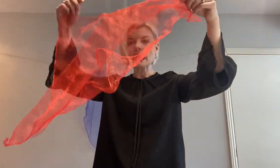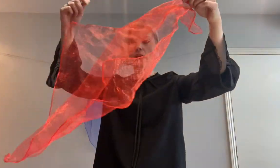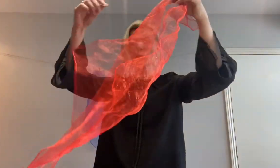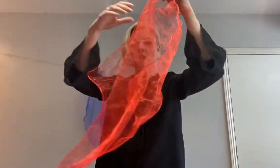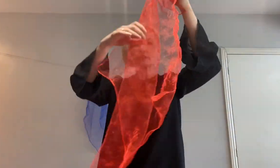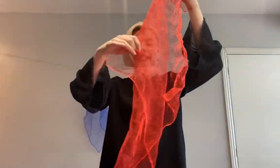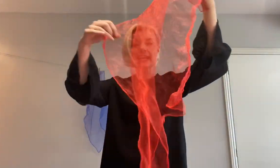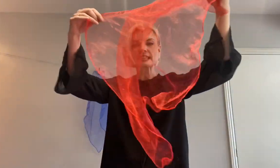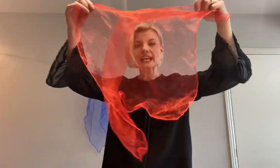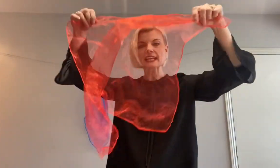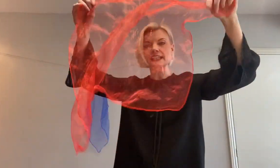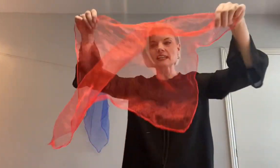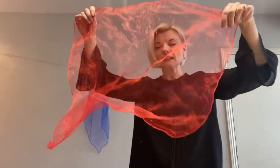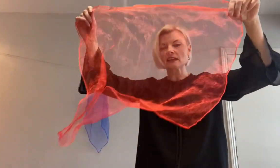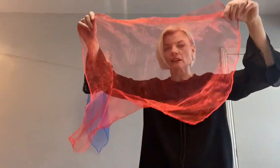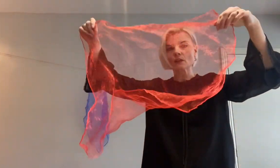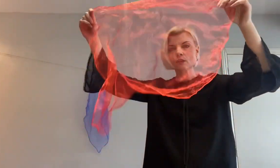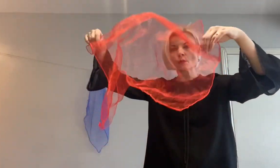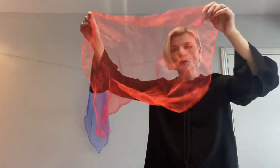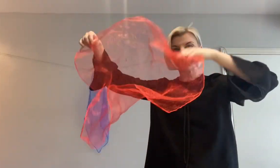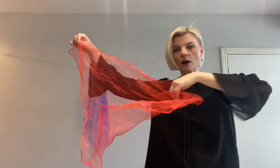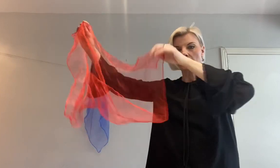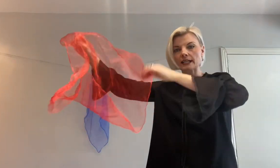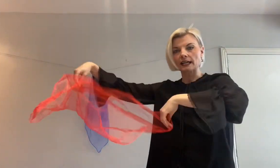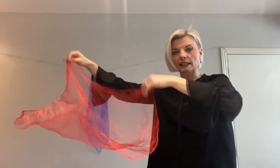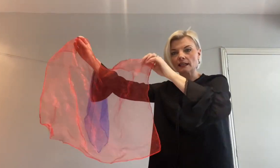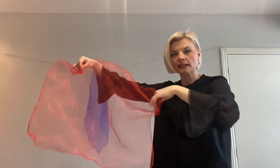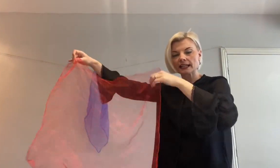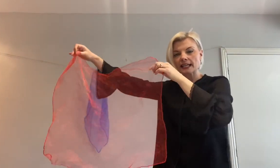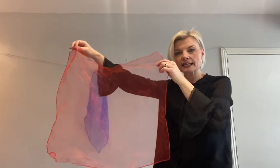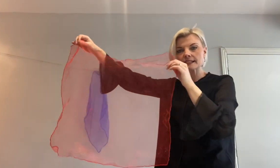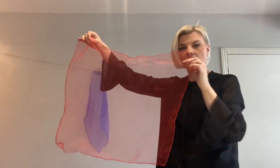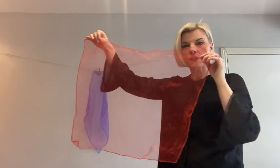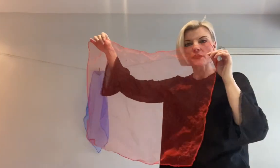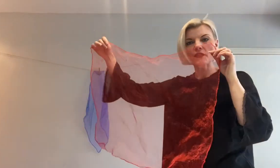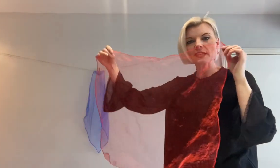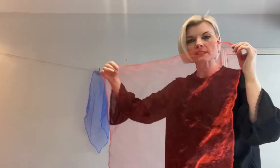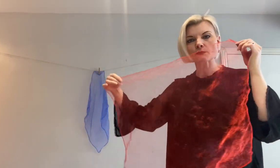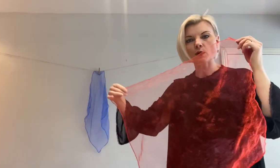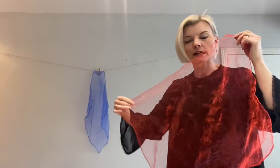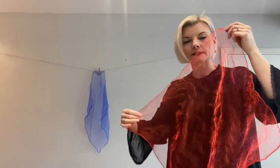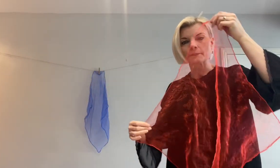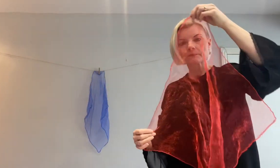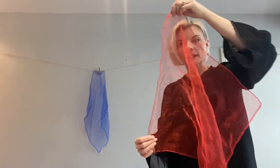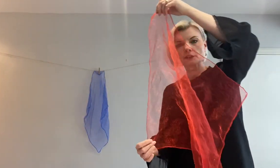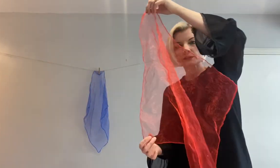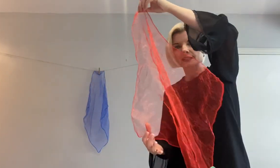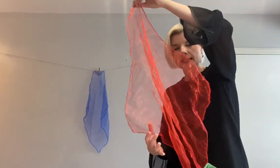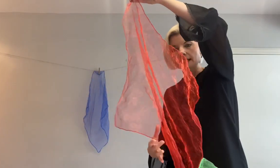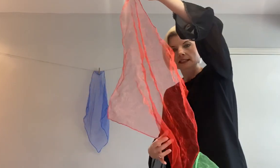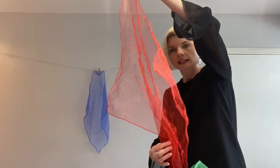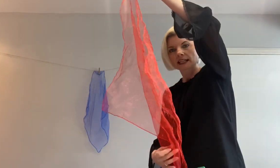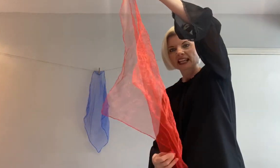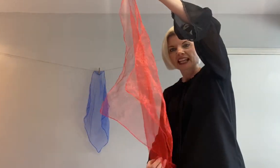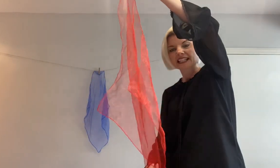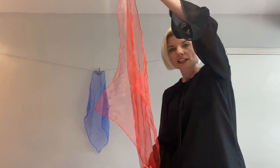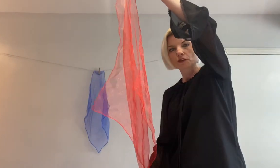Wow, look at that colour. What colour is this one? Can you see it? Is it